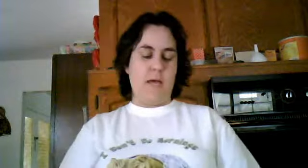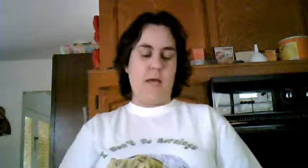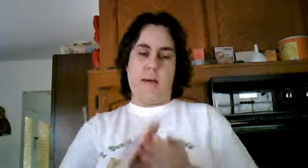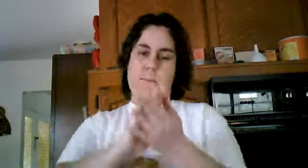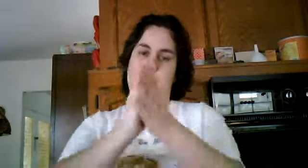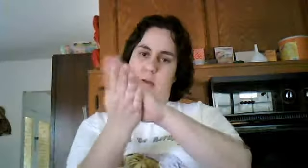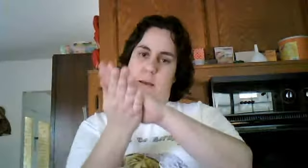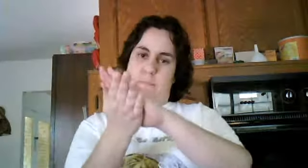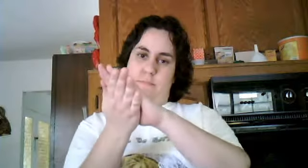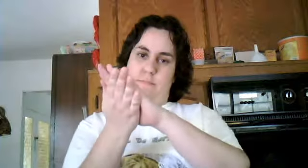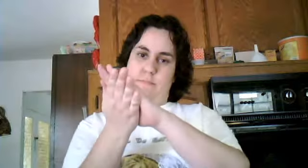Become.